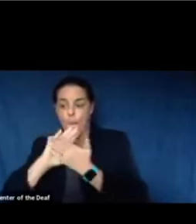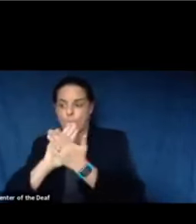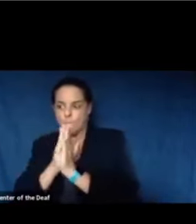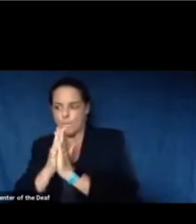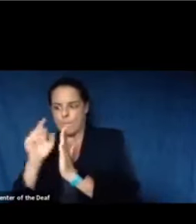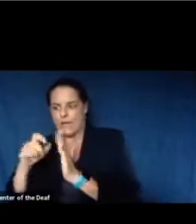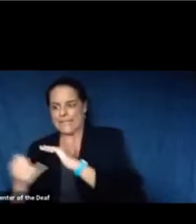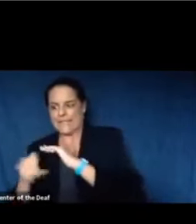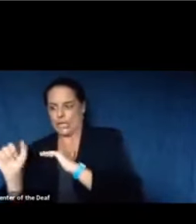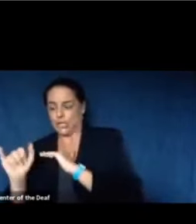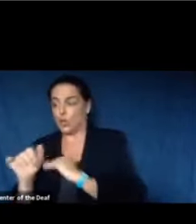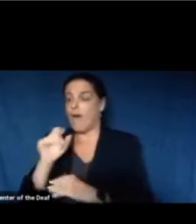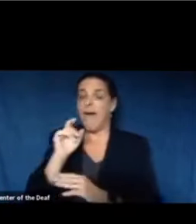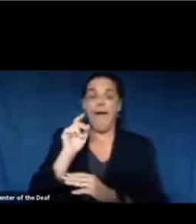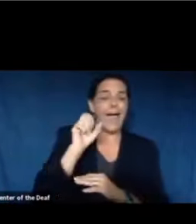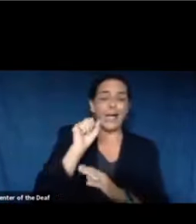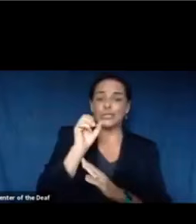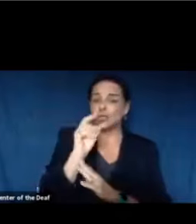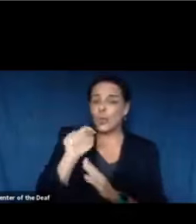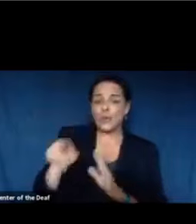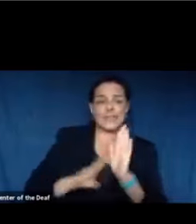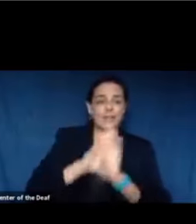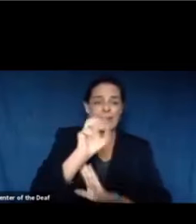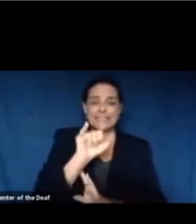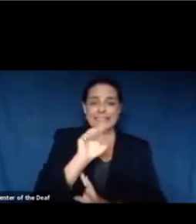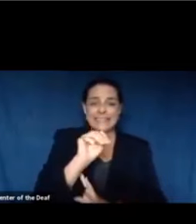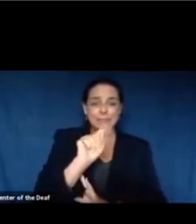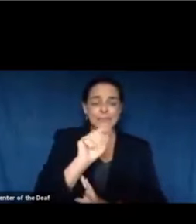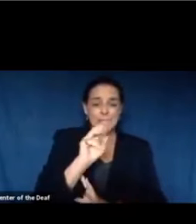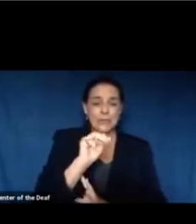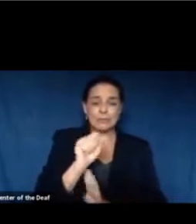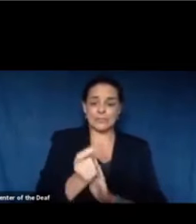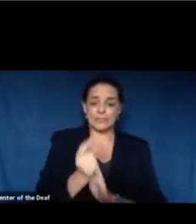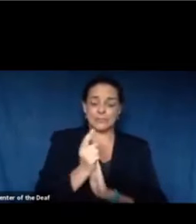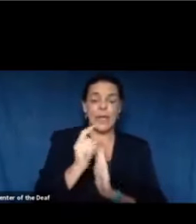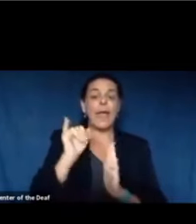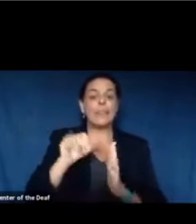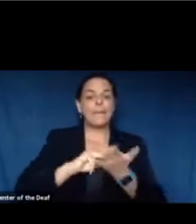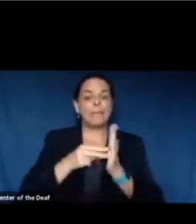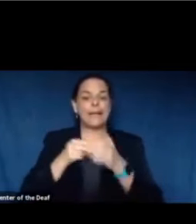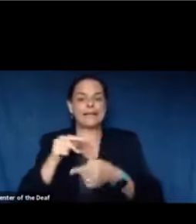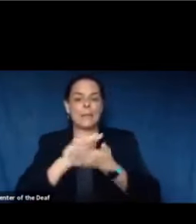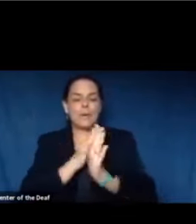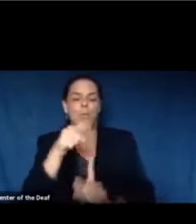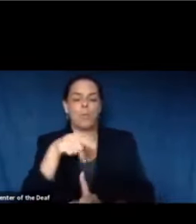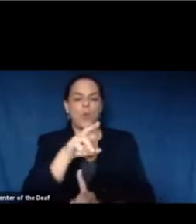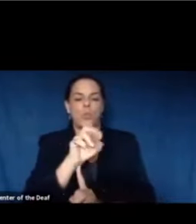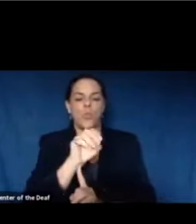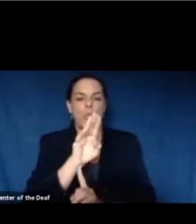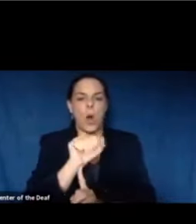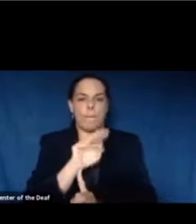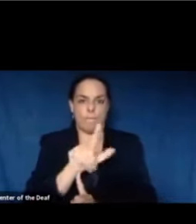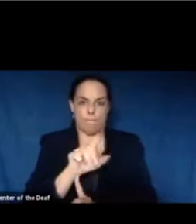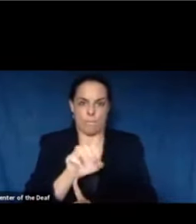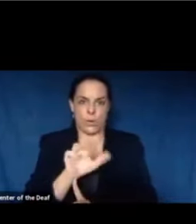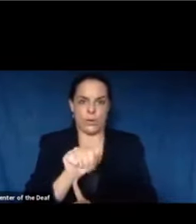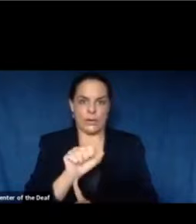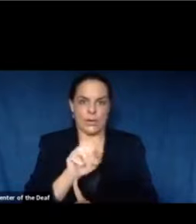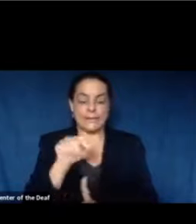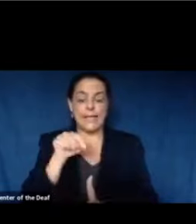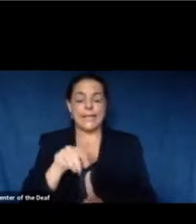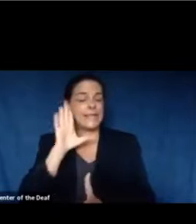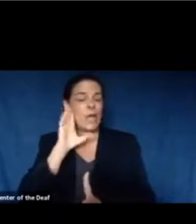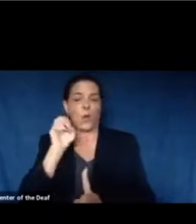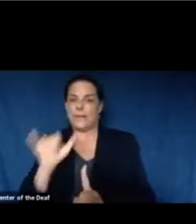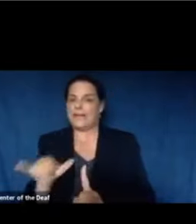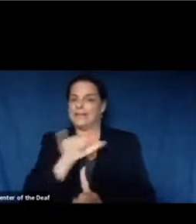develop symptoms of COVID. So what that would make them is then a probable case. And we would treat them just like in a confirmed